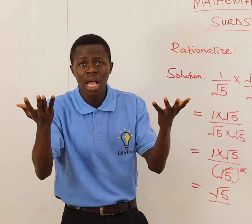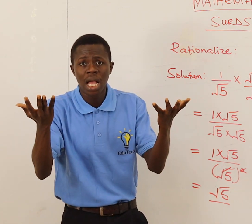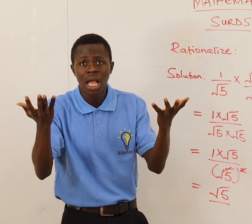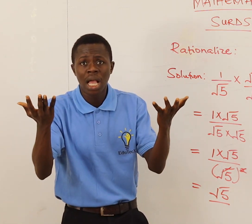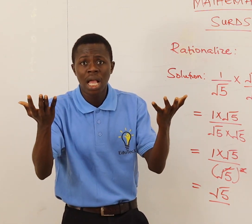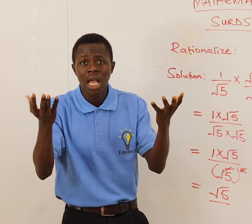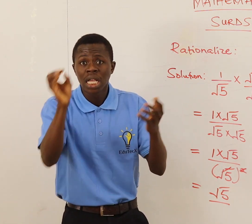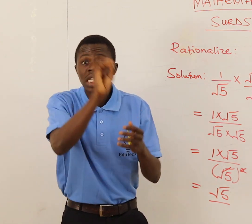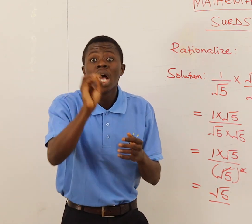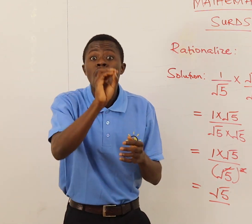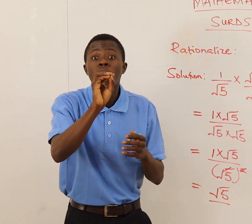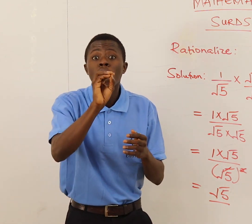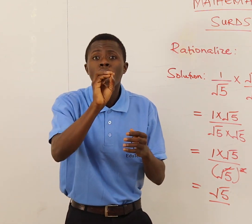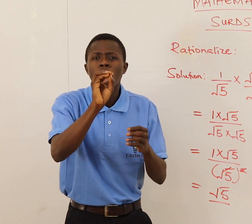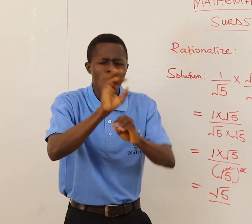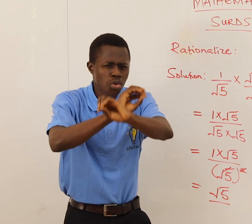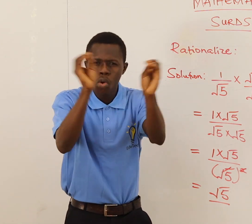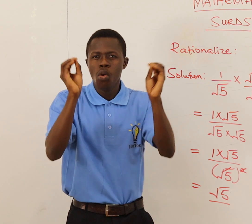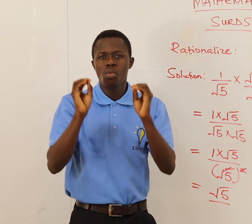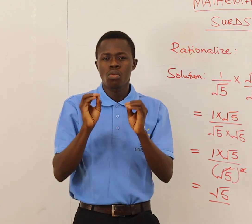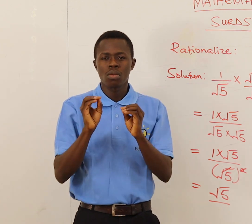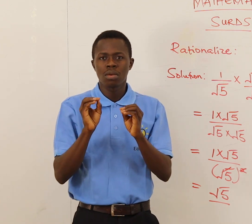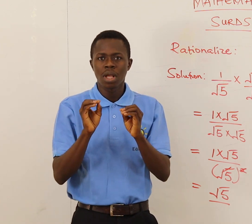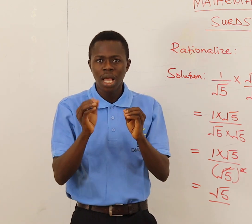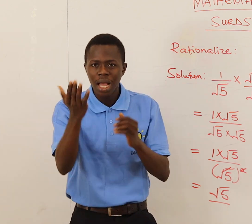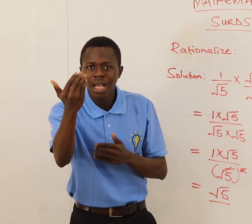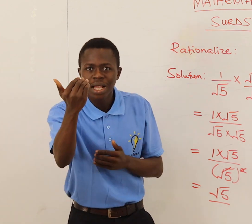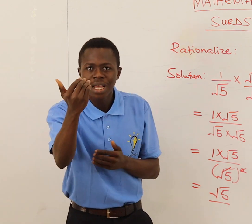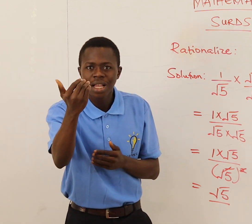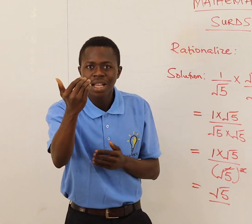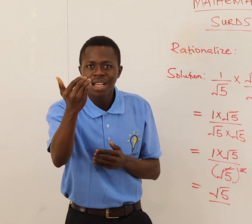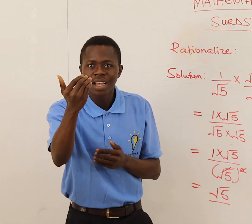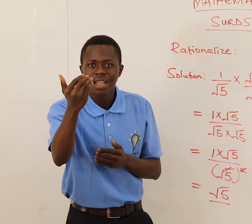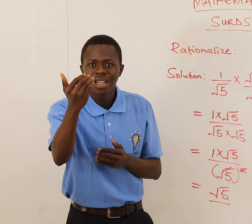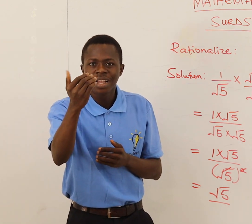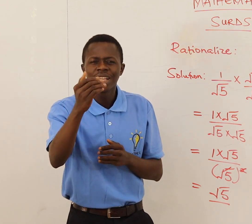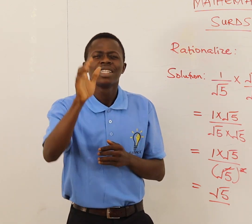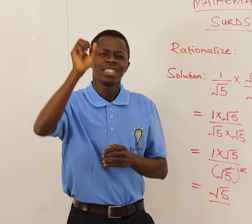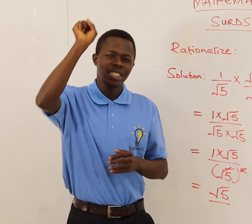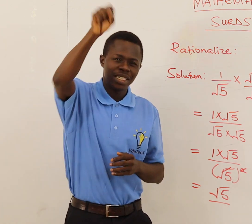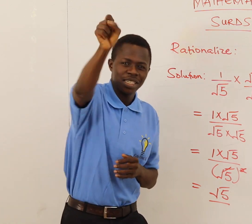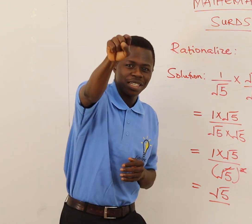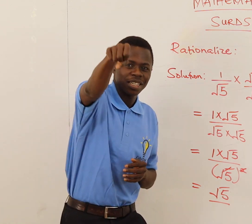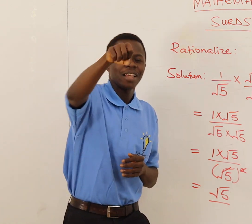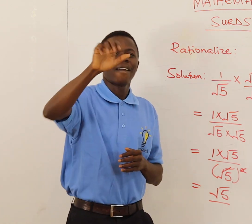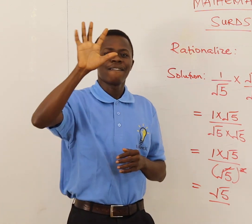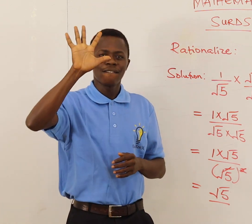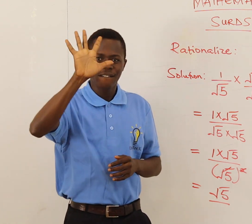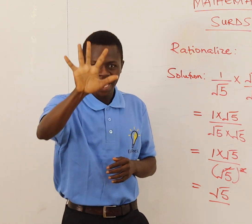Now we also know that with regards to the denominator, the power 2 and then the square root sign cancel out. So the answer